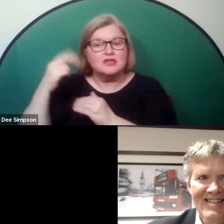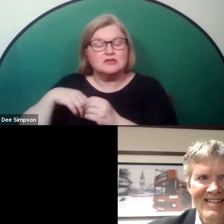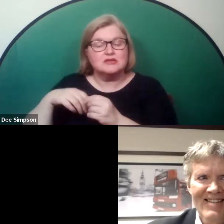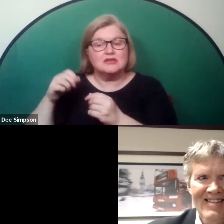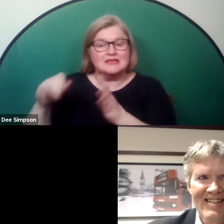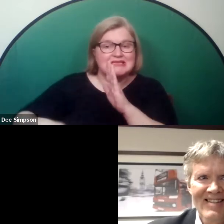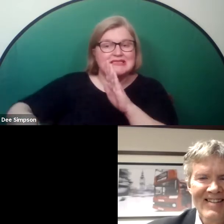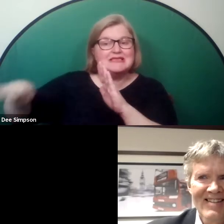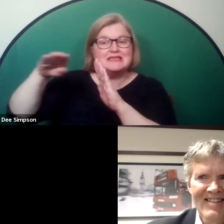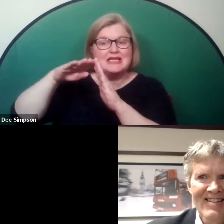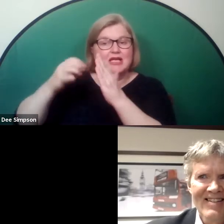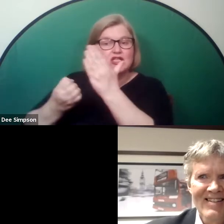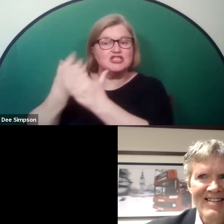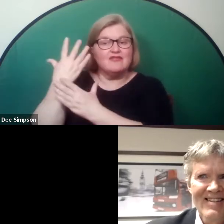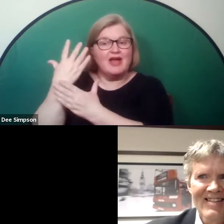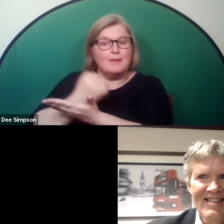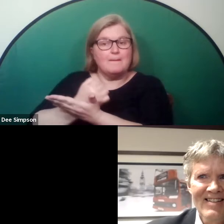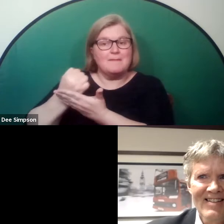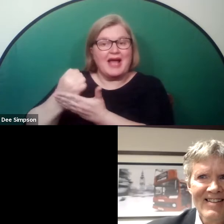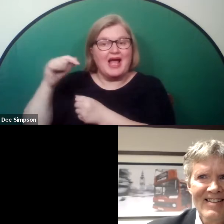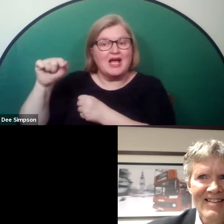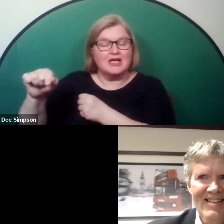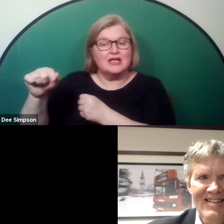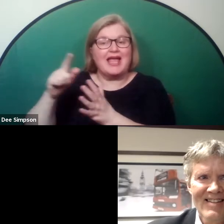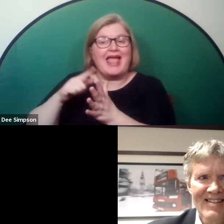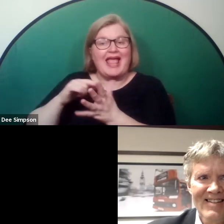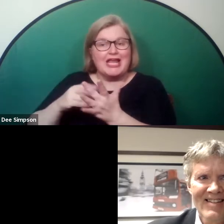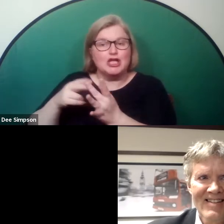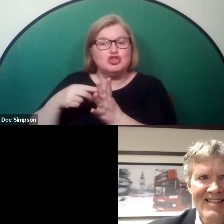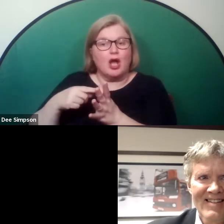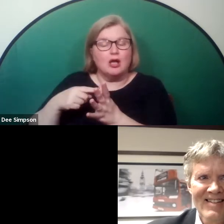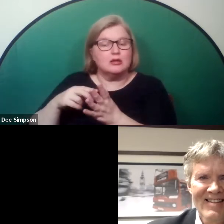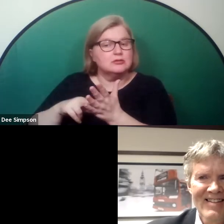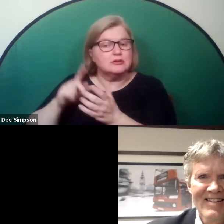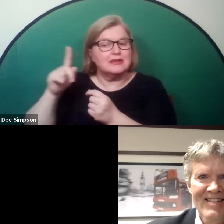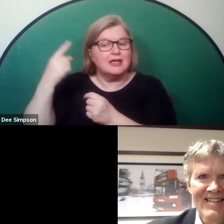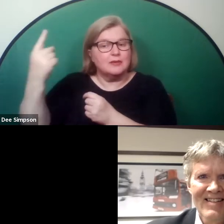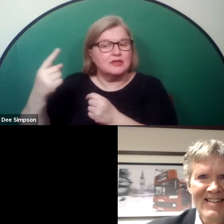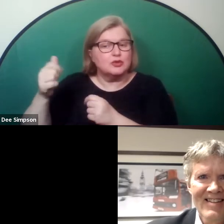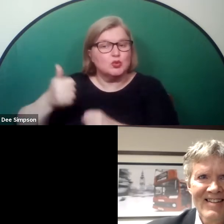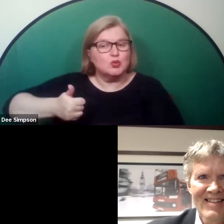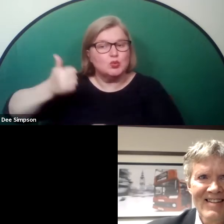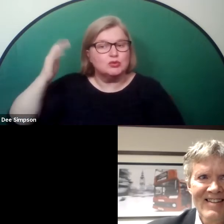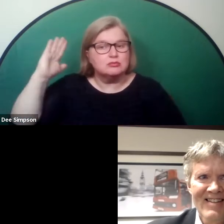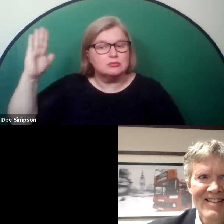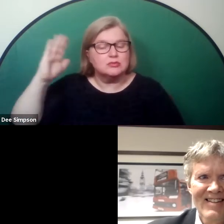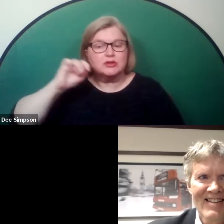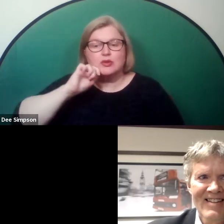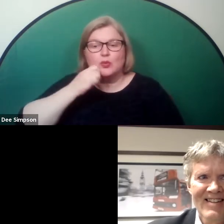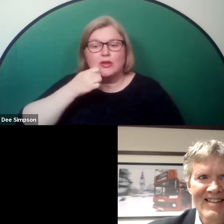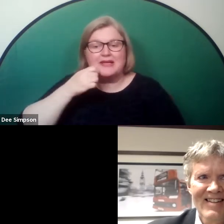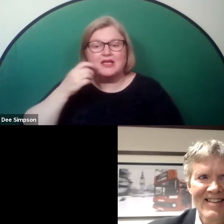at the Asian Development Bank, and he will be speaking. One of the best practices that he will be putting forward